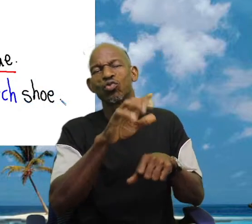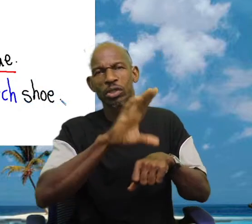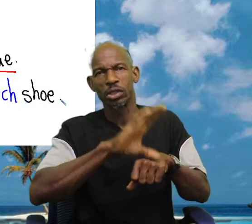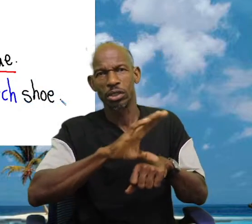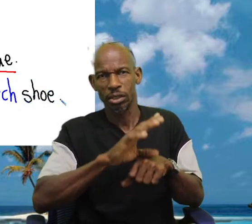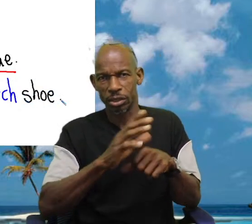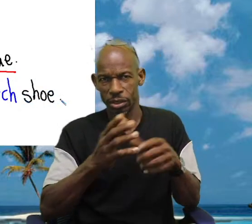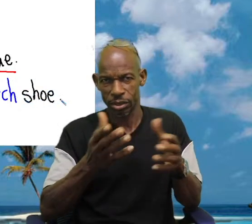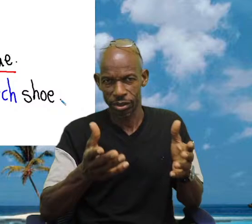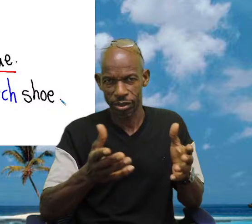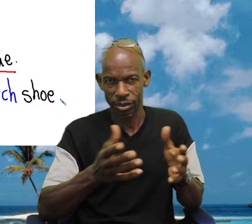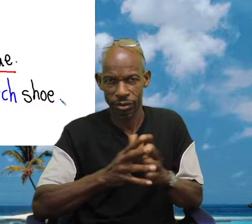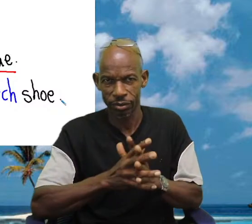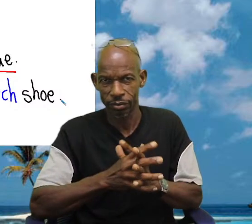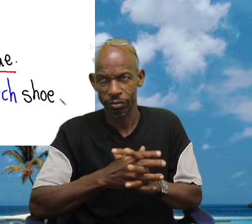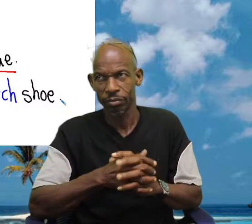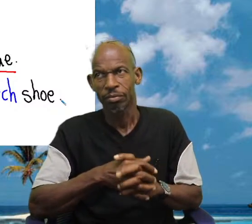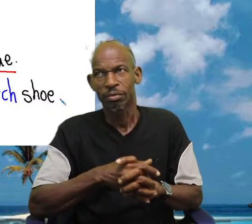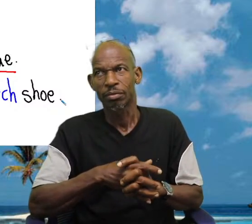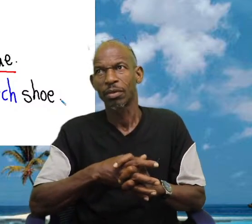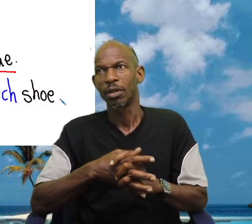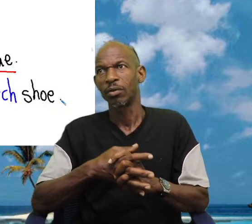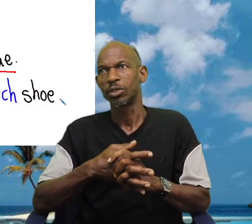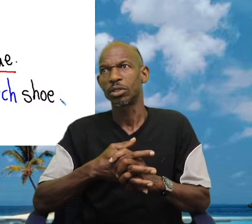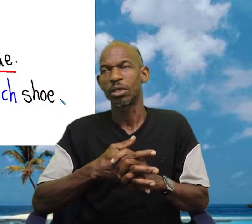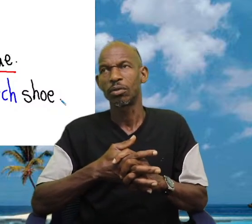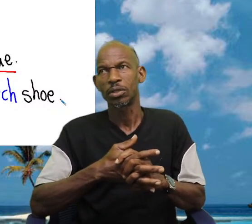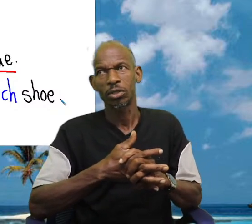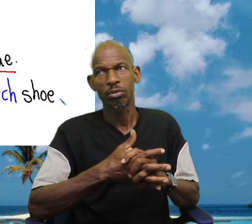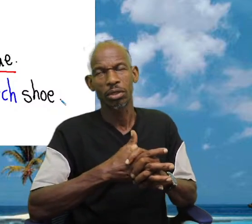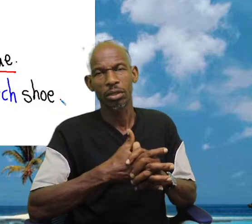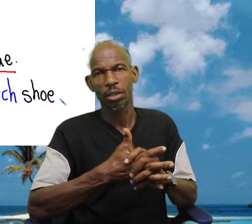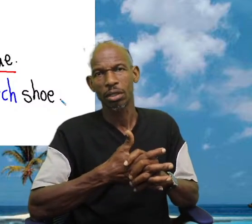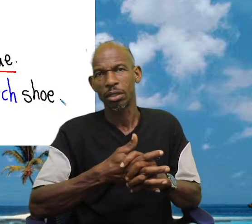It is a church shoe, meaning